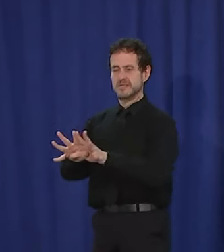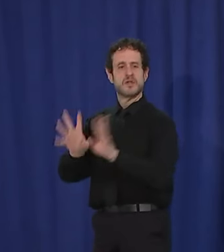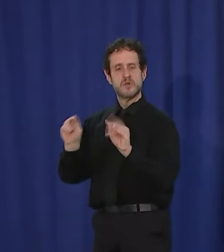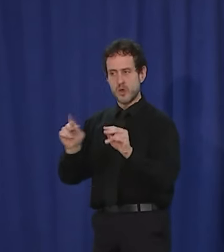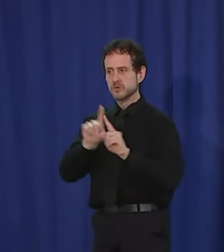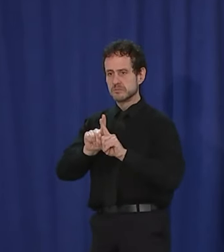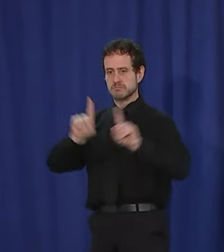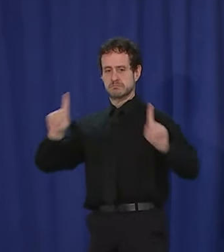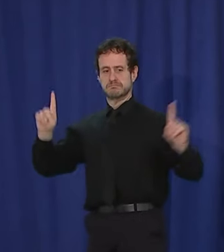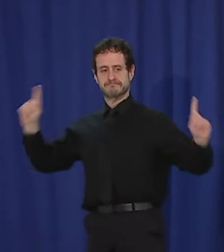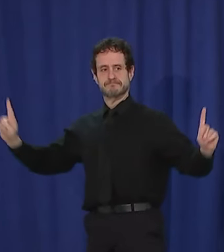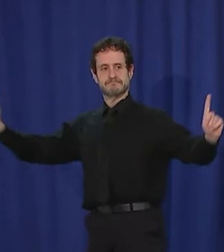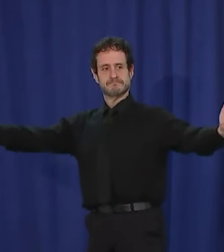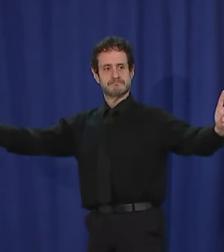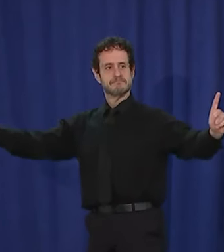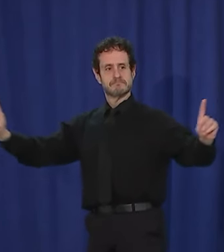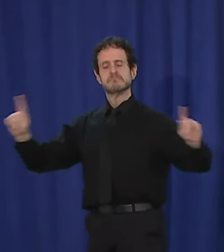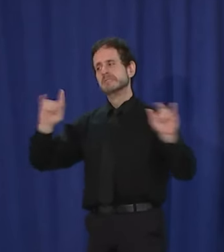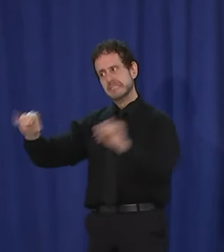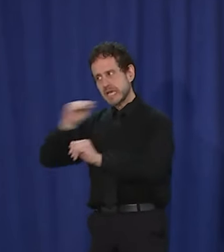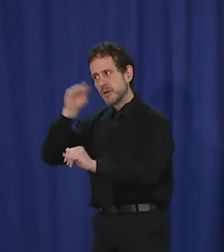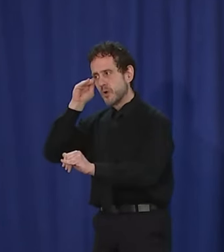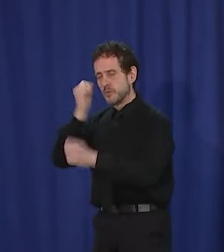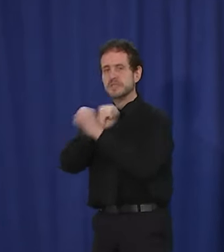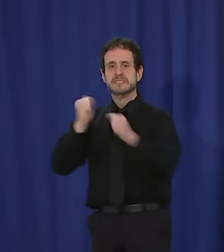to save lives.